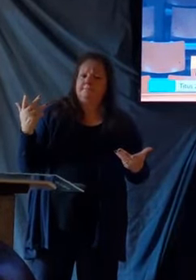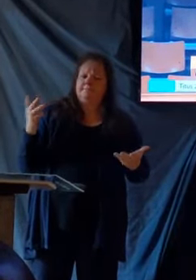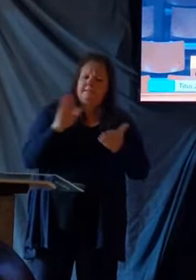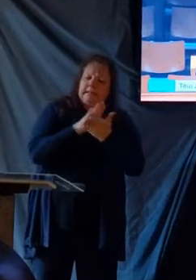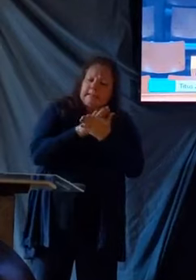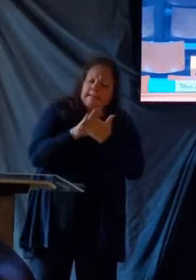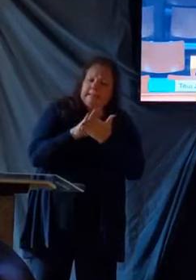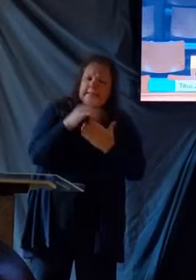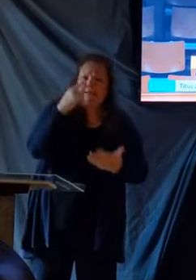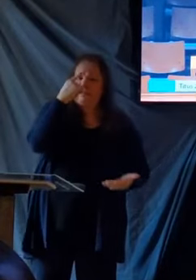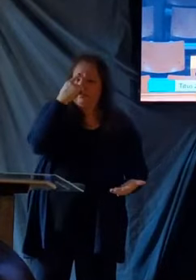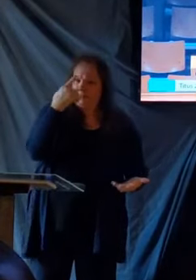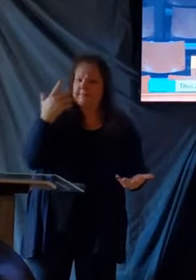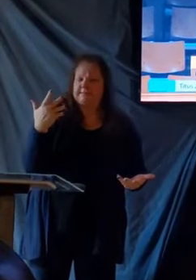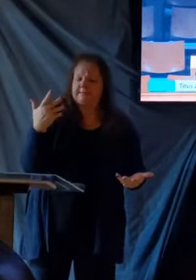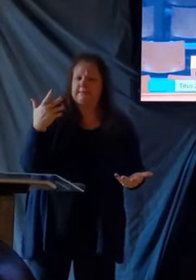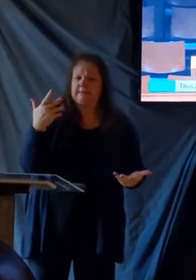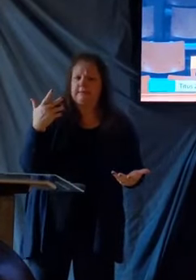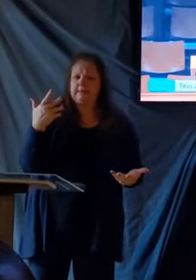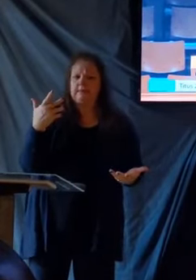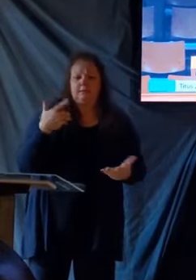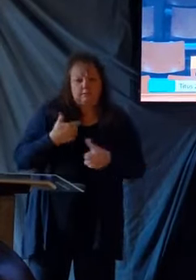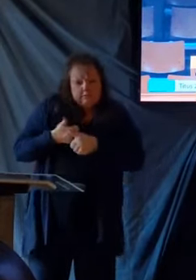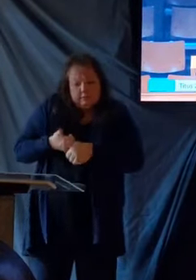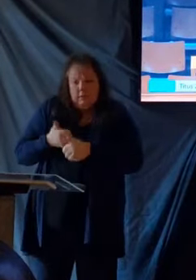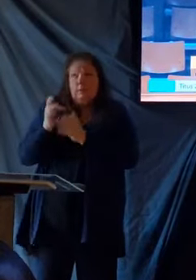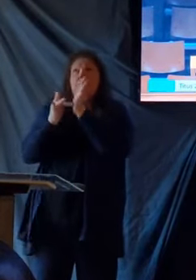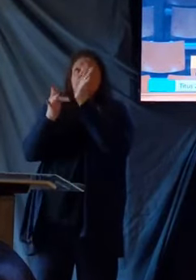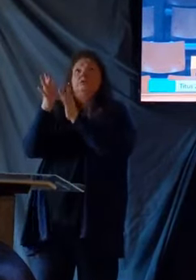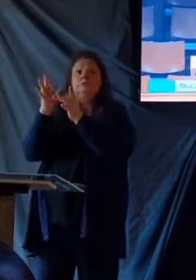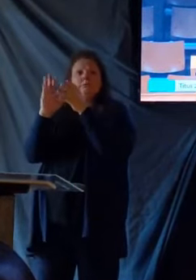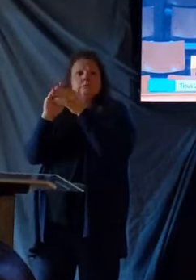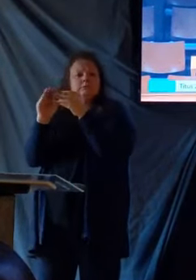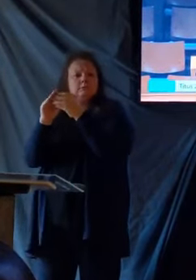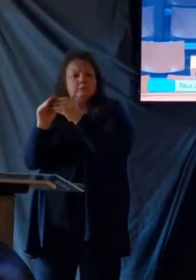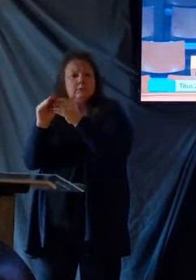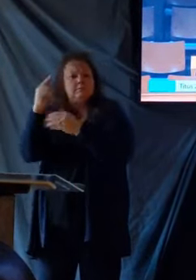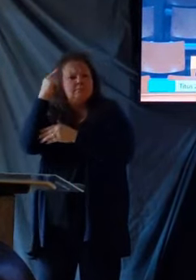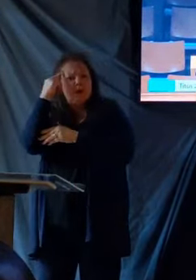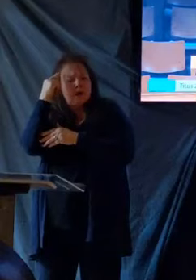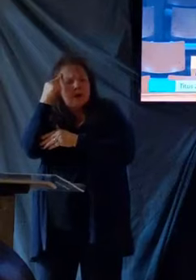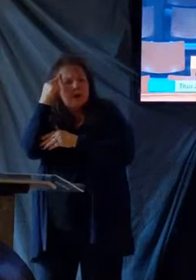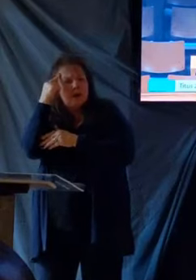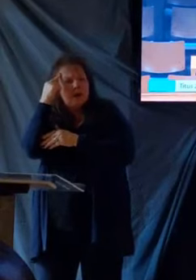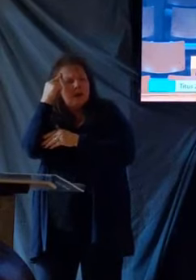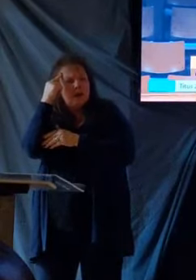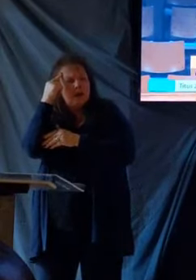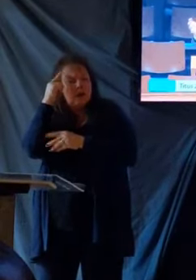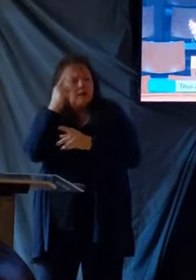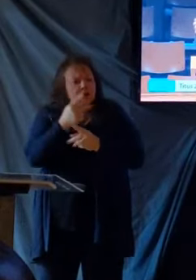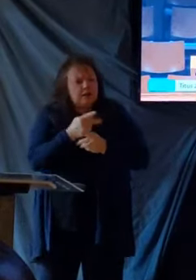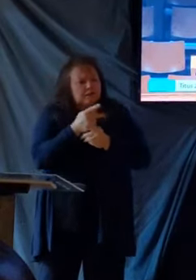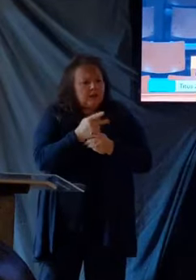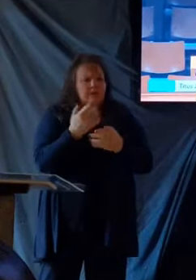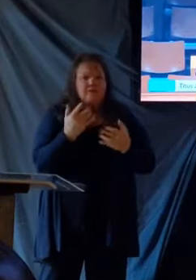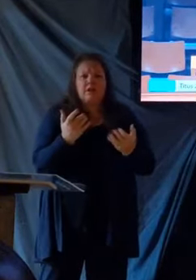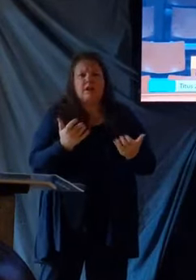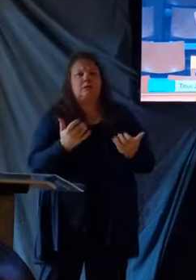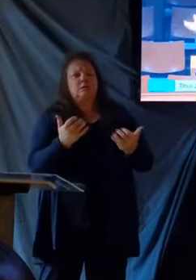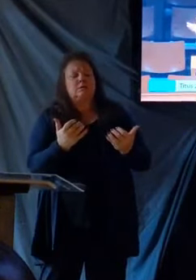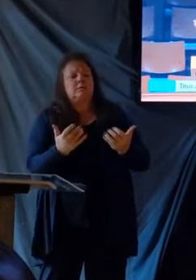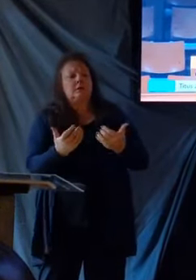pure thinking, which would be biblical thinking, godly thinking. We got our minds. So we have to be careful. You know, now so much